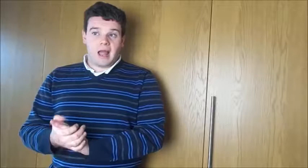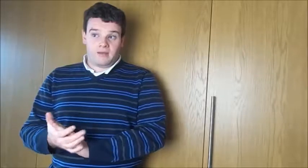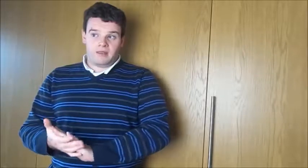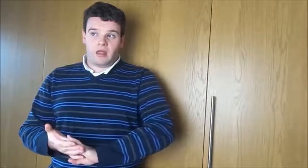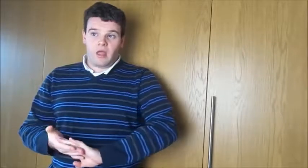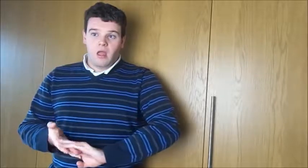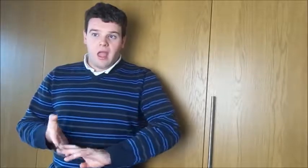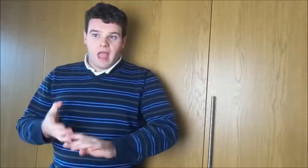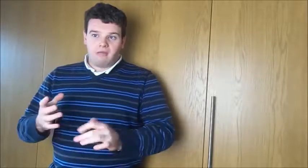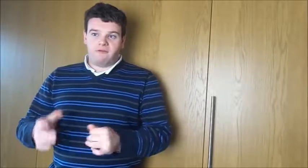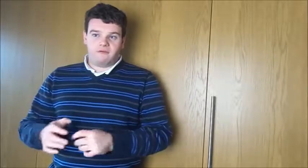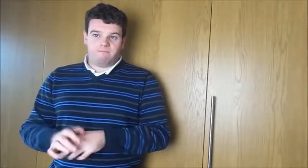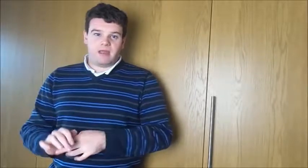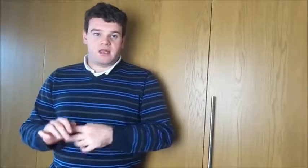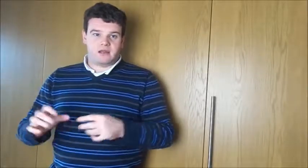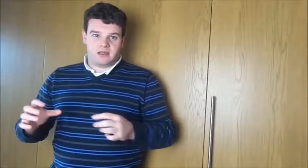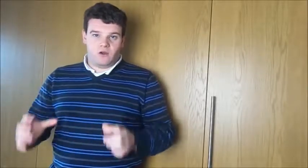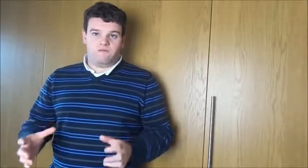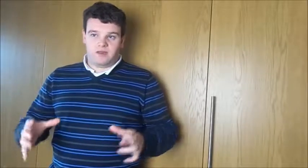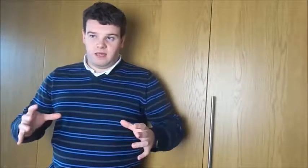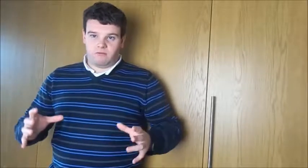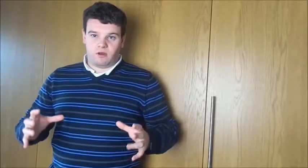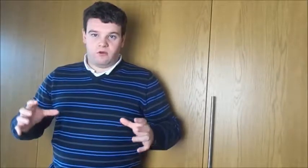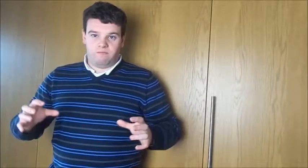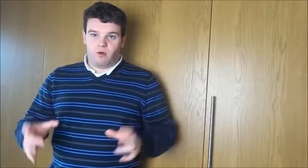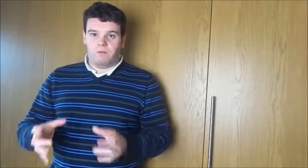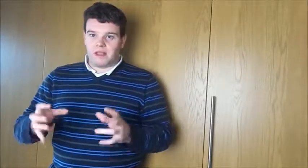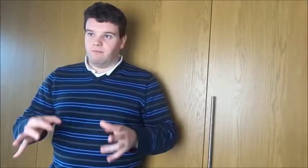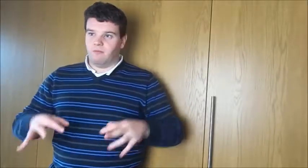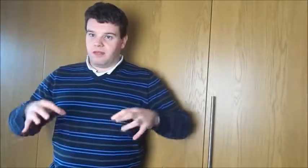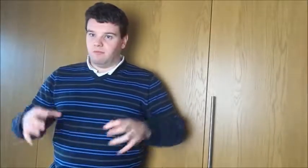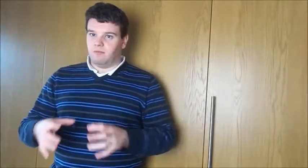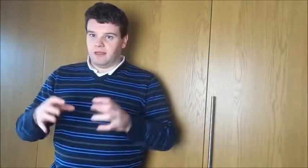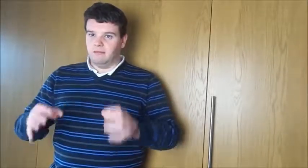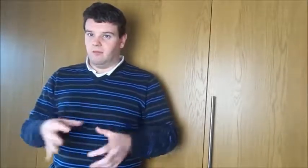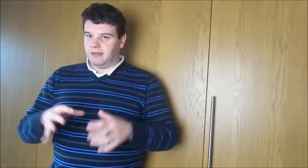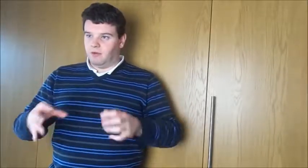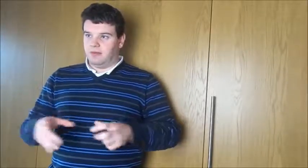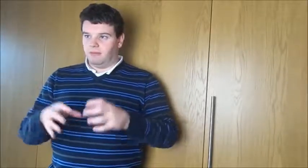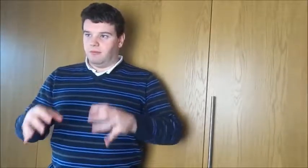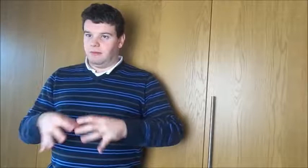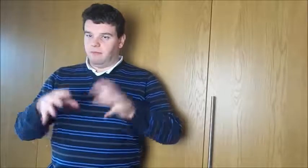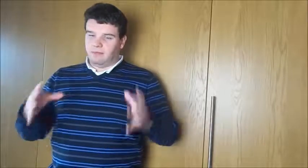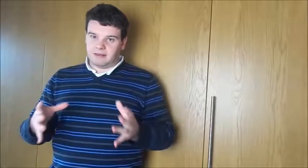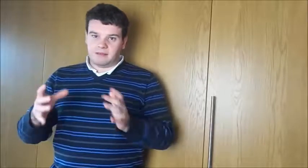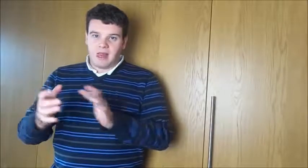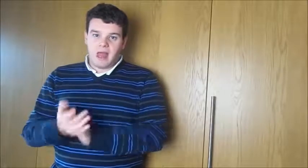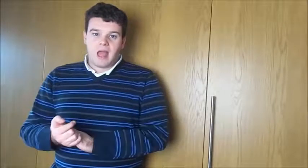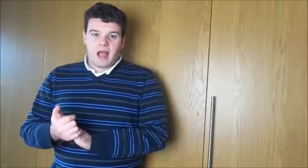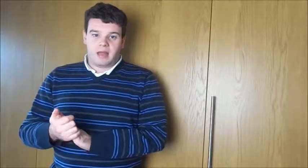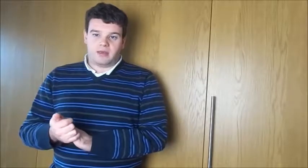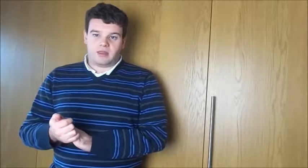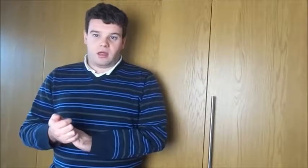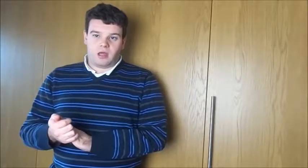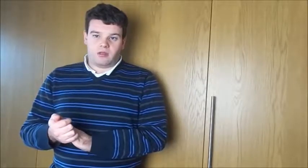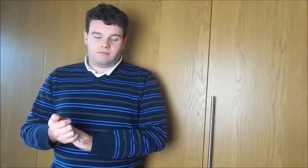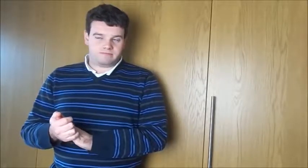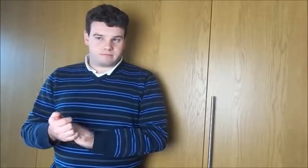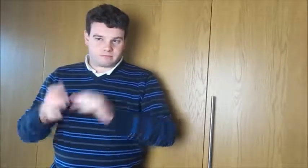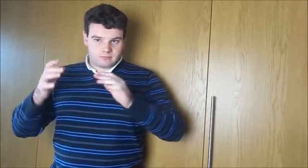And everything basically over the years were kind of bubbling and bubbling and bubbling and bubbling and bubbling and bubbling and bubbling. And